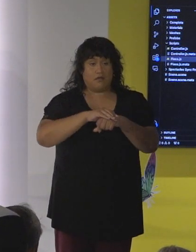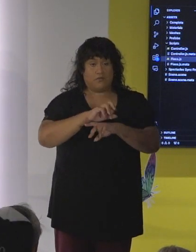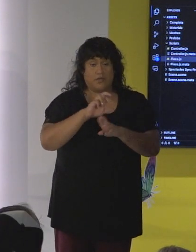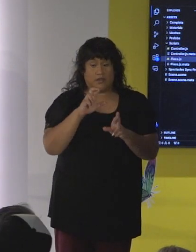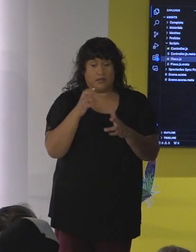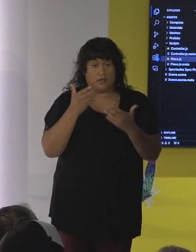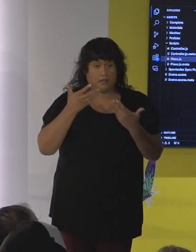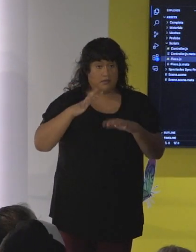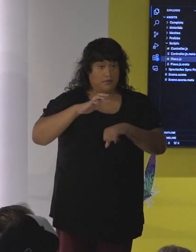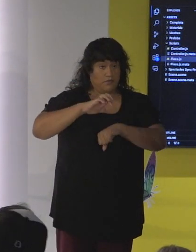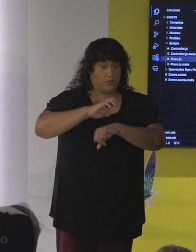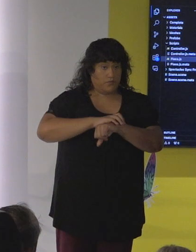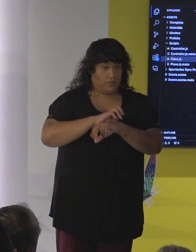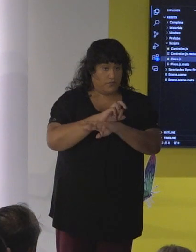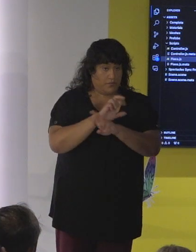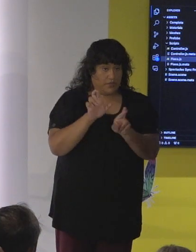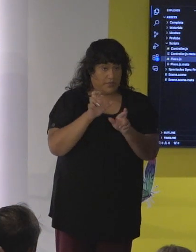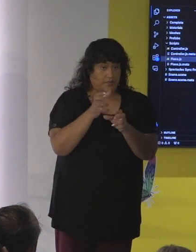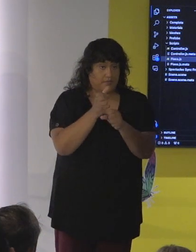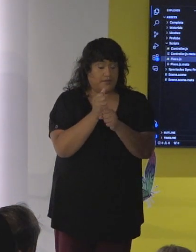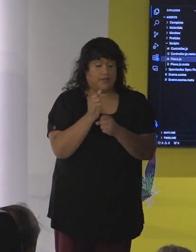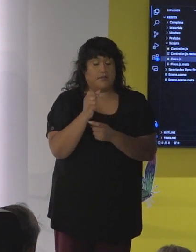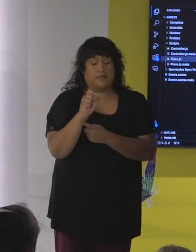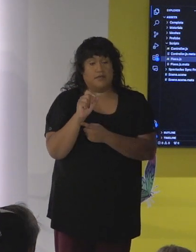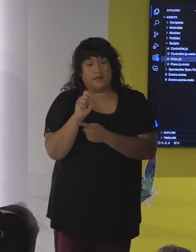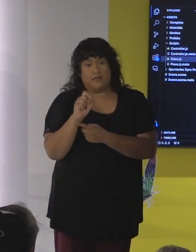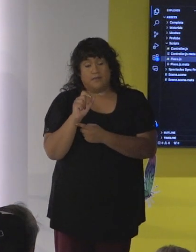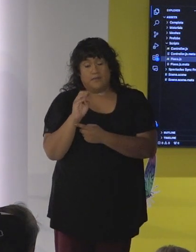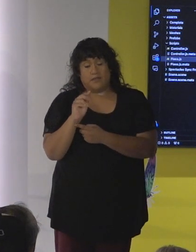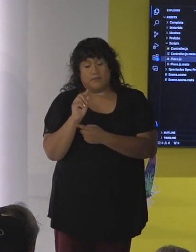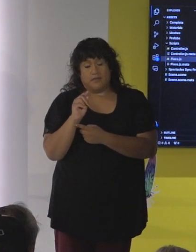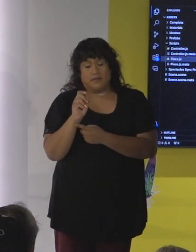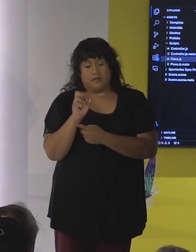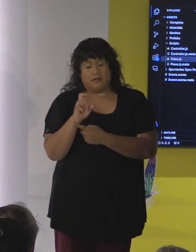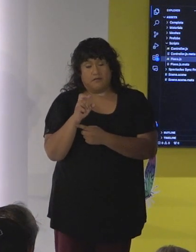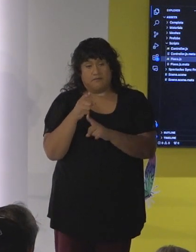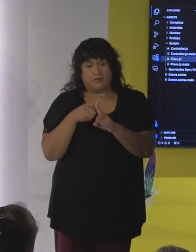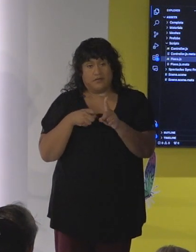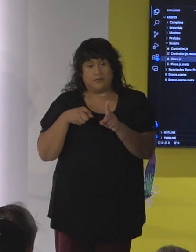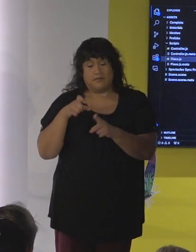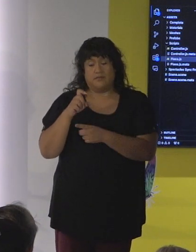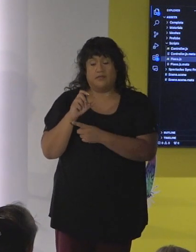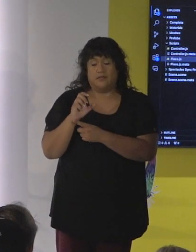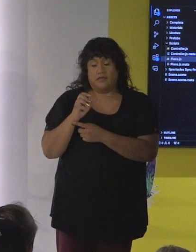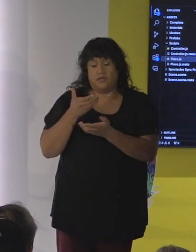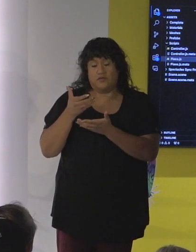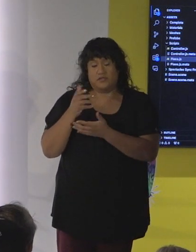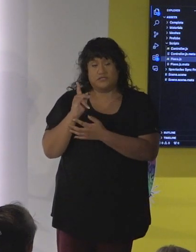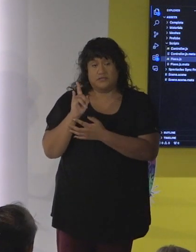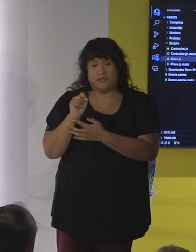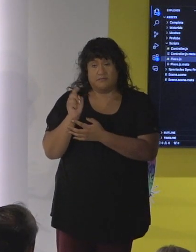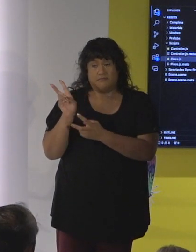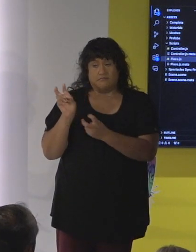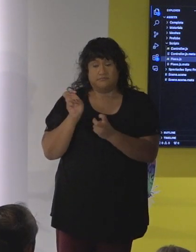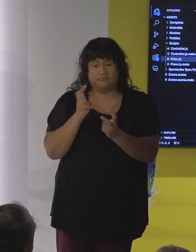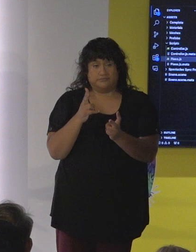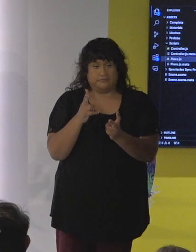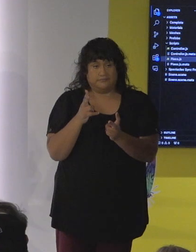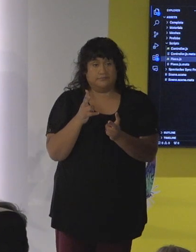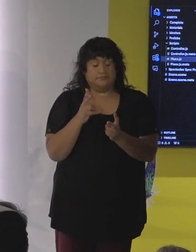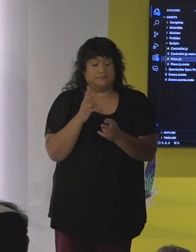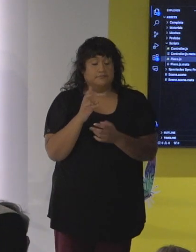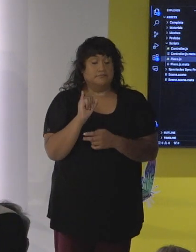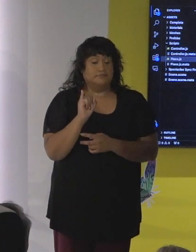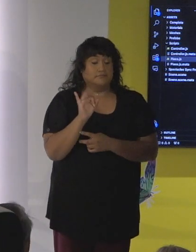we're getting that manipulatable from Spectacle's interaction kit. If the manipulatable,